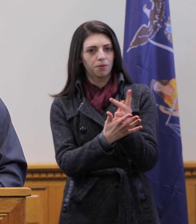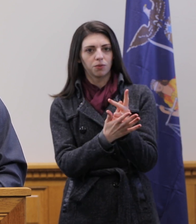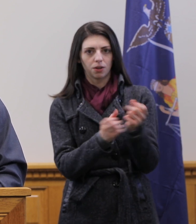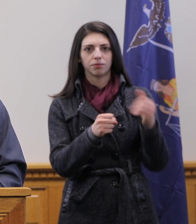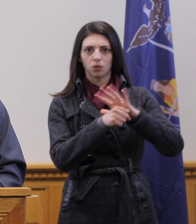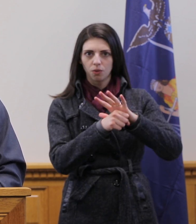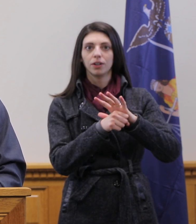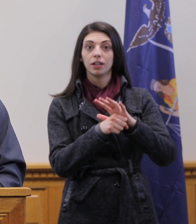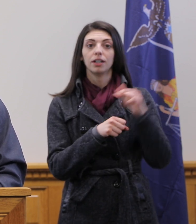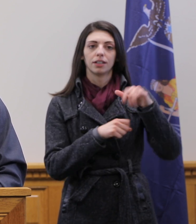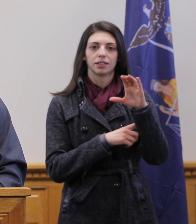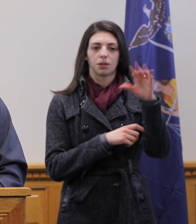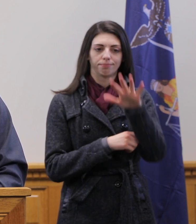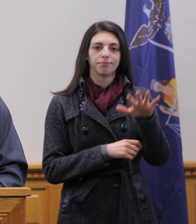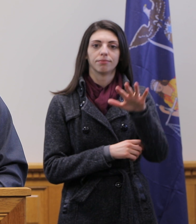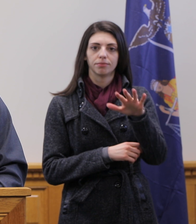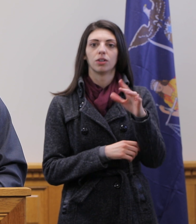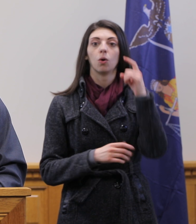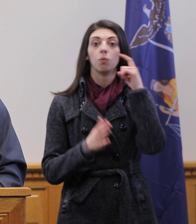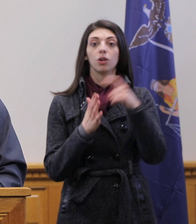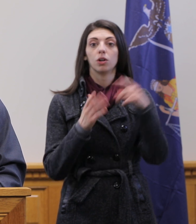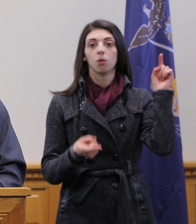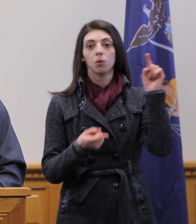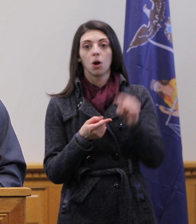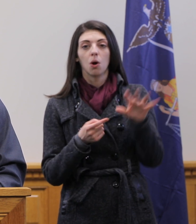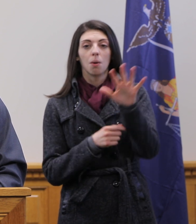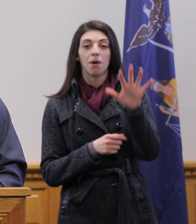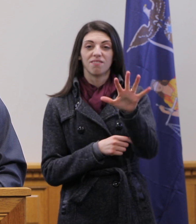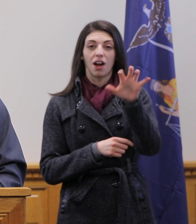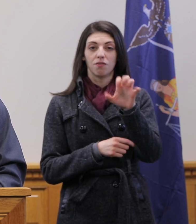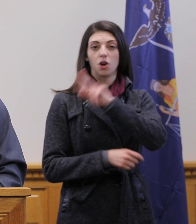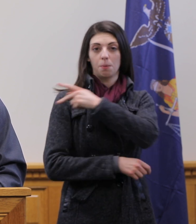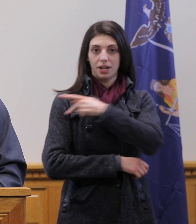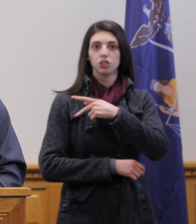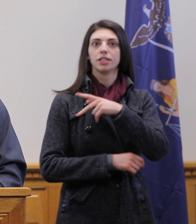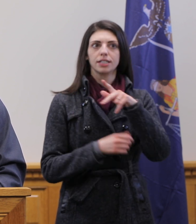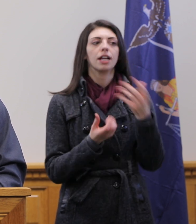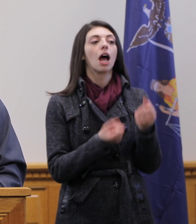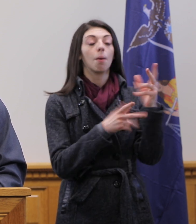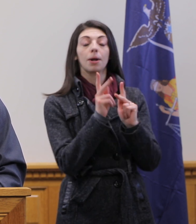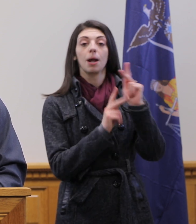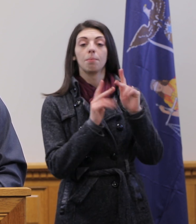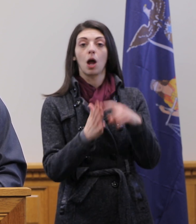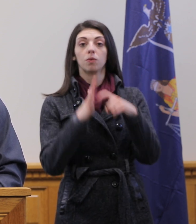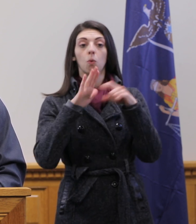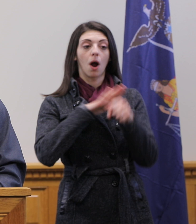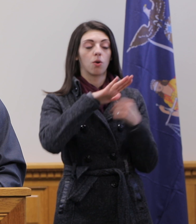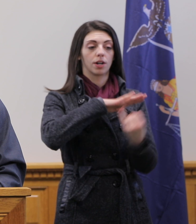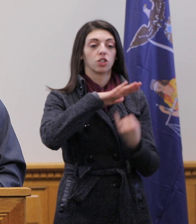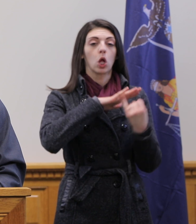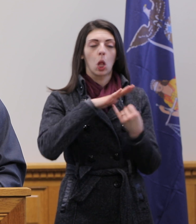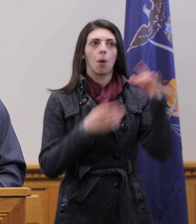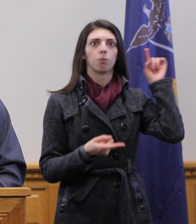the past week, our active positive cases were down by nearly 500 patients, and the number of people in mandatory isolation or